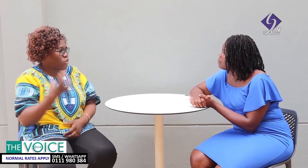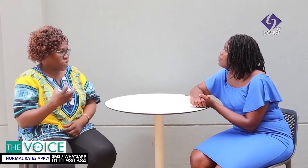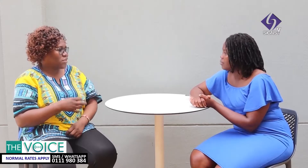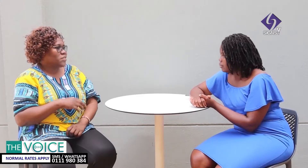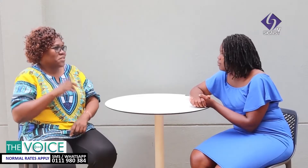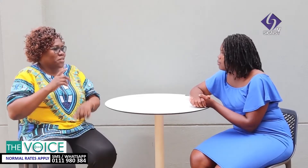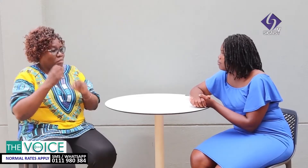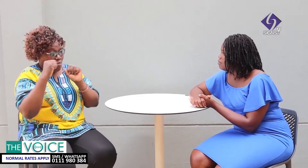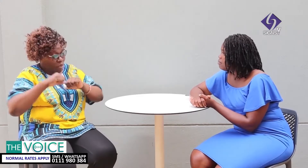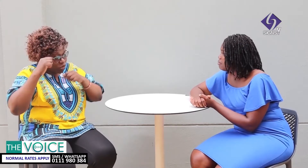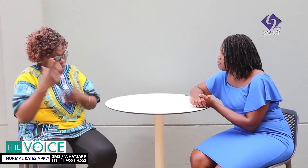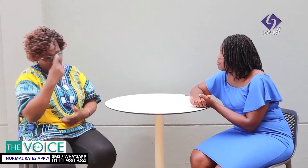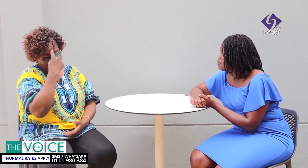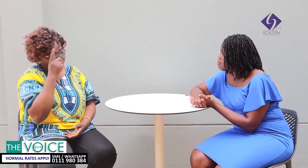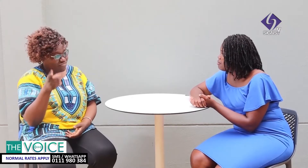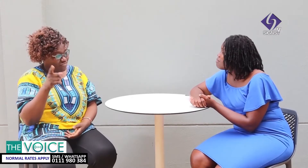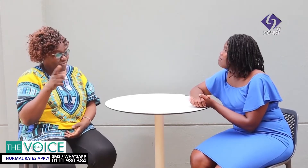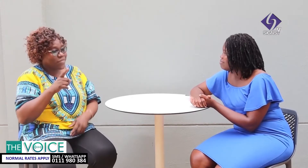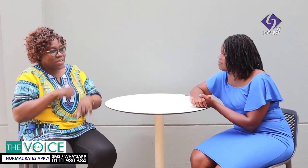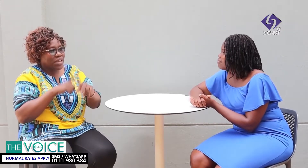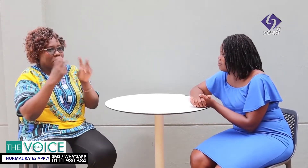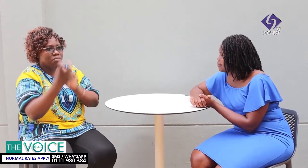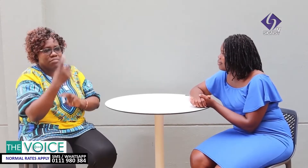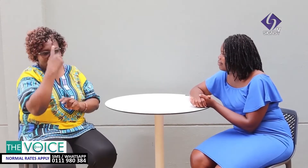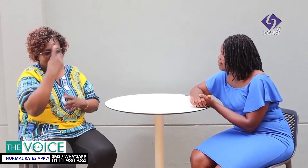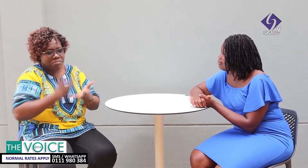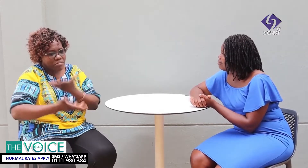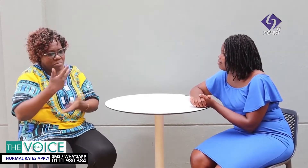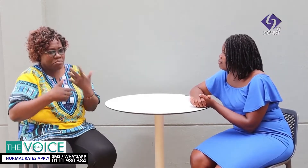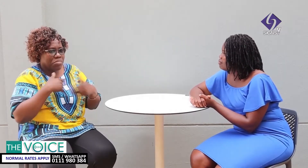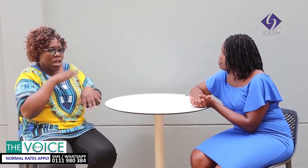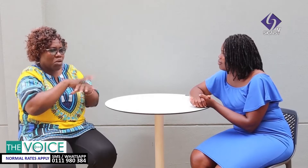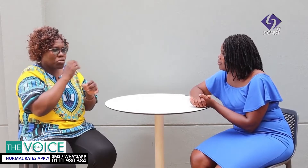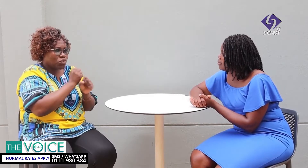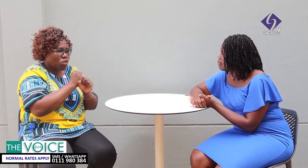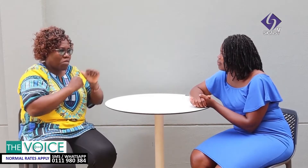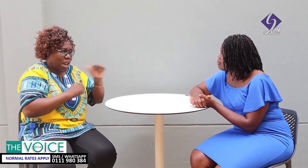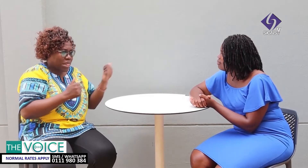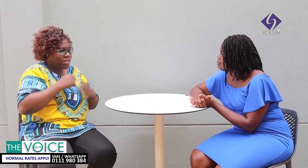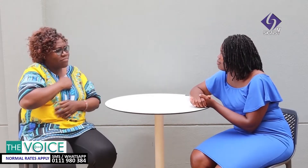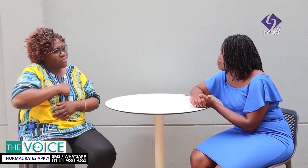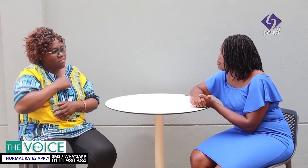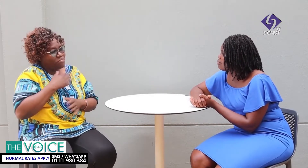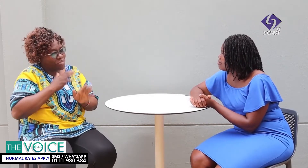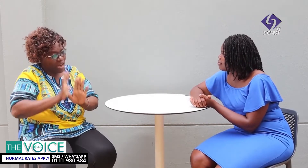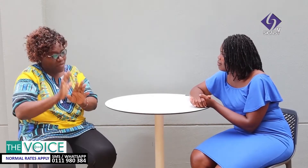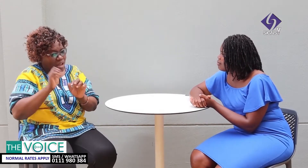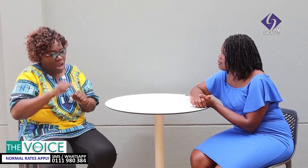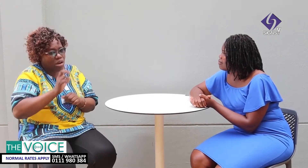It was actually a challenge for me to inform my boss. I had actually decided to contemplate on it. And when I went, my boss was an